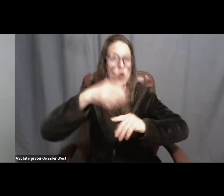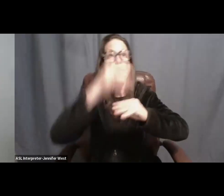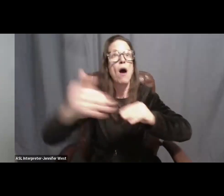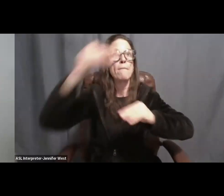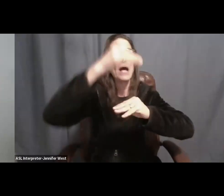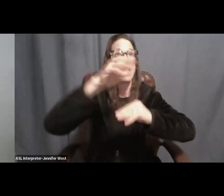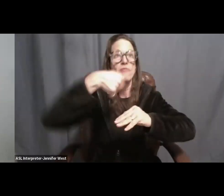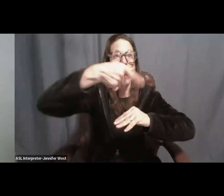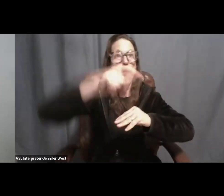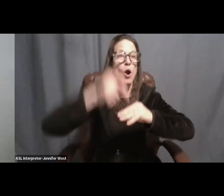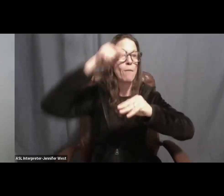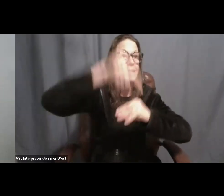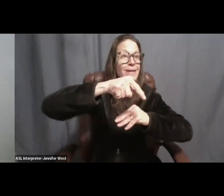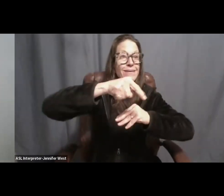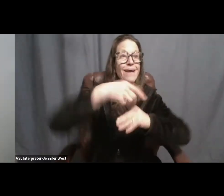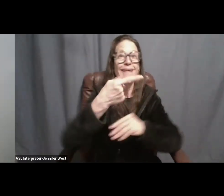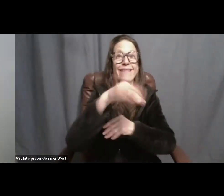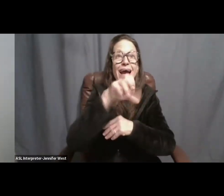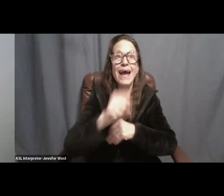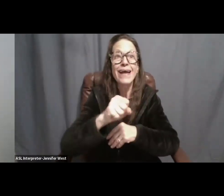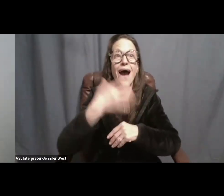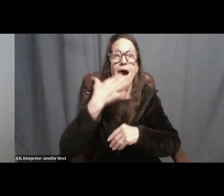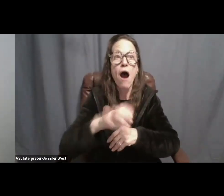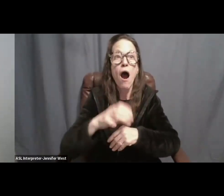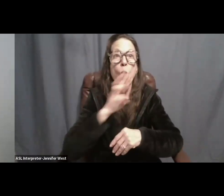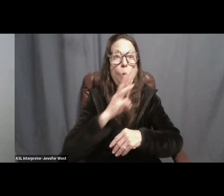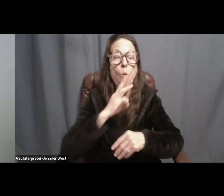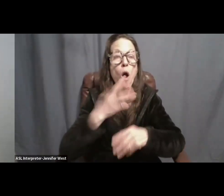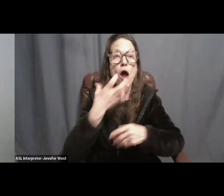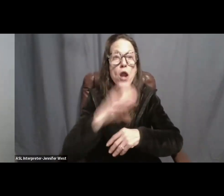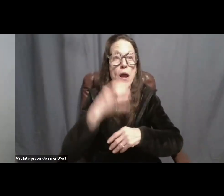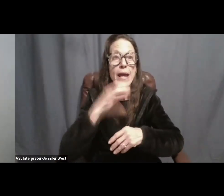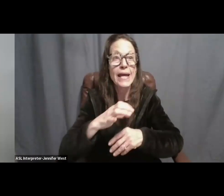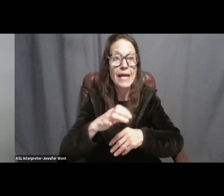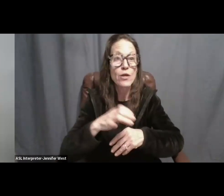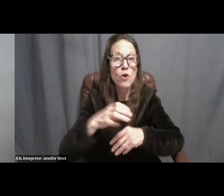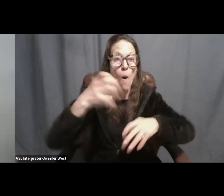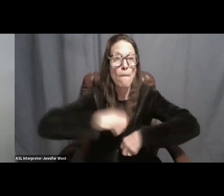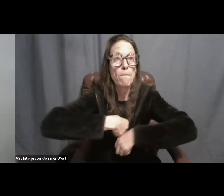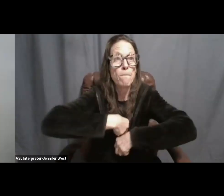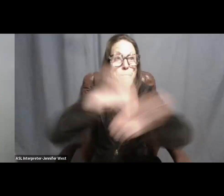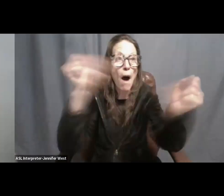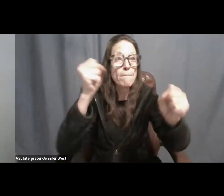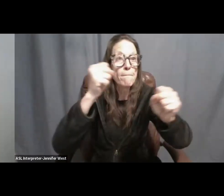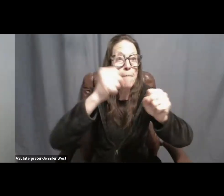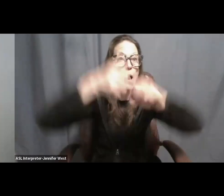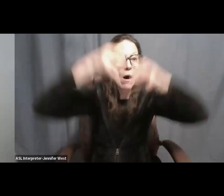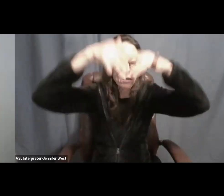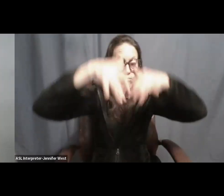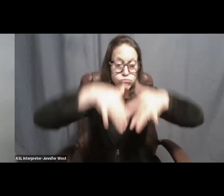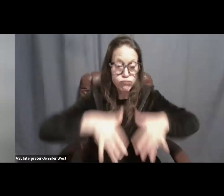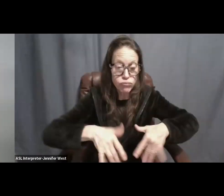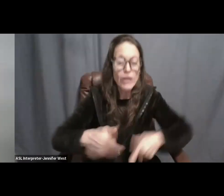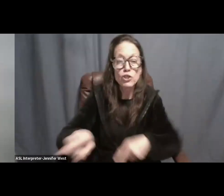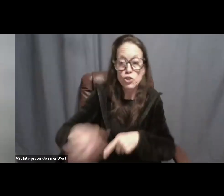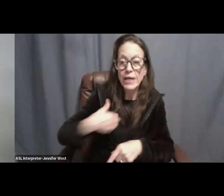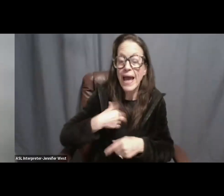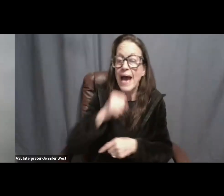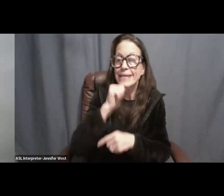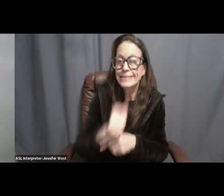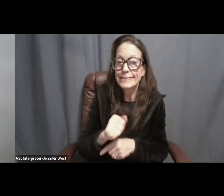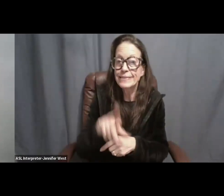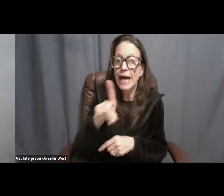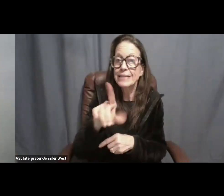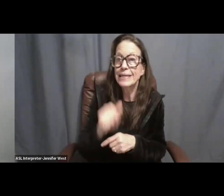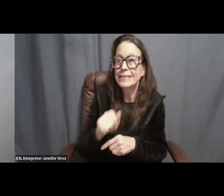exploded. That's a serious problem. And because she had a non-disabled roommate, they